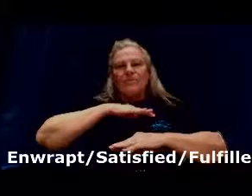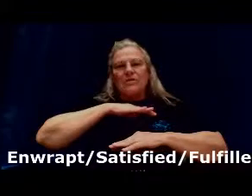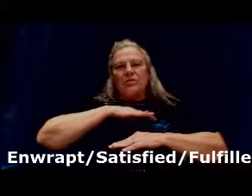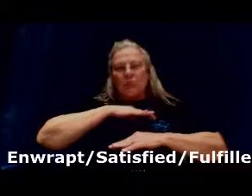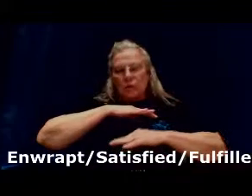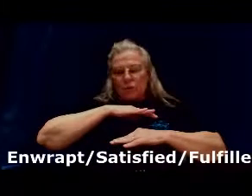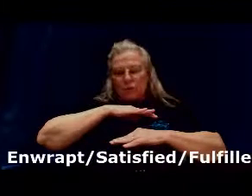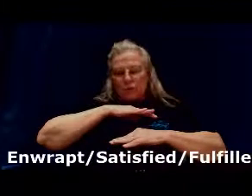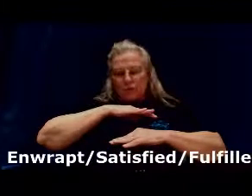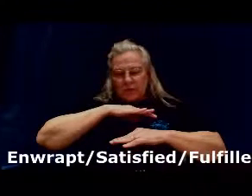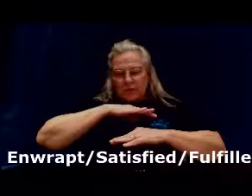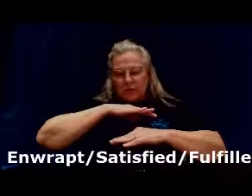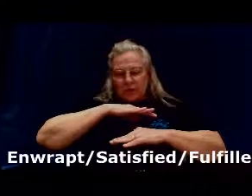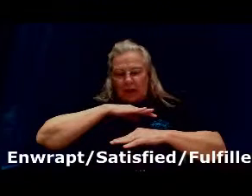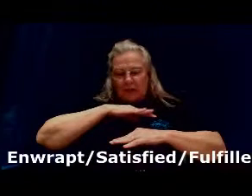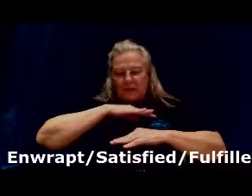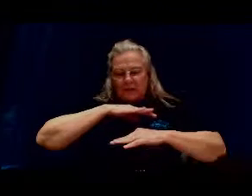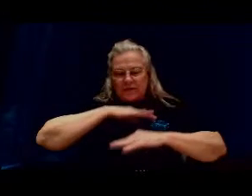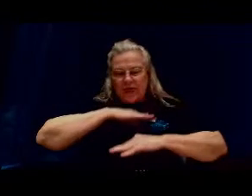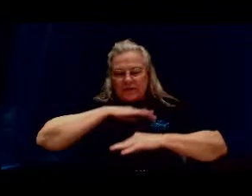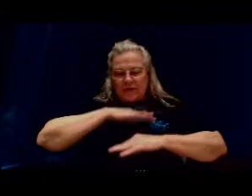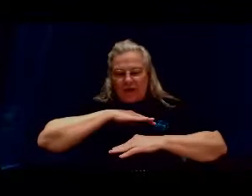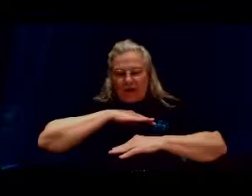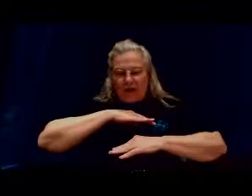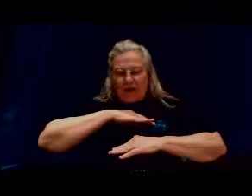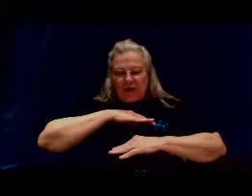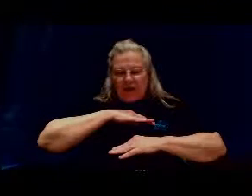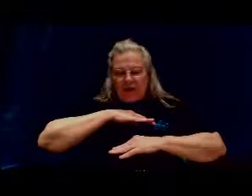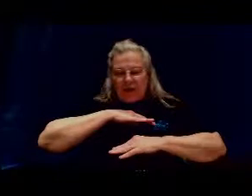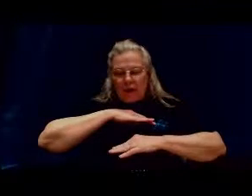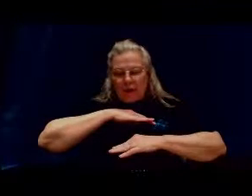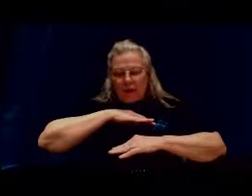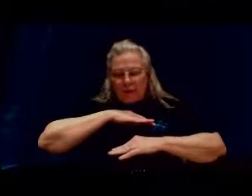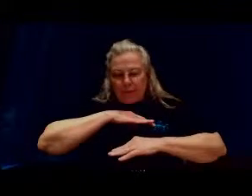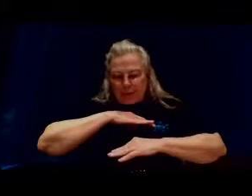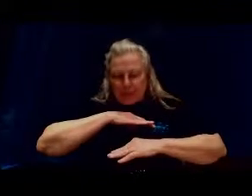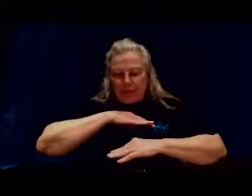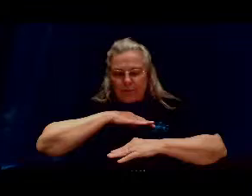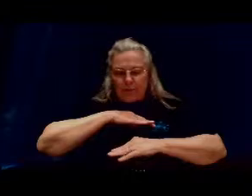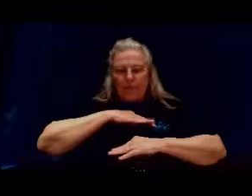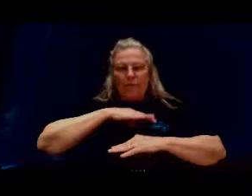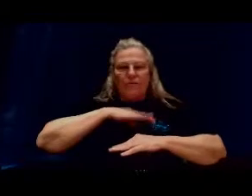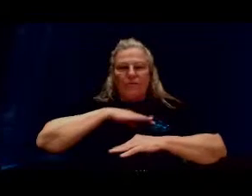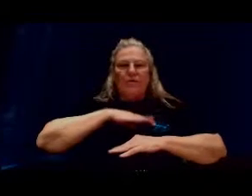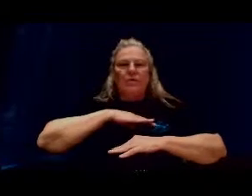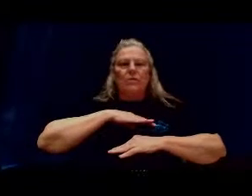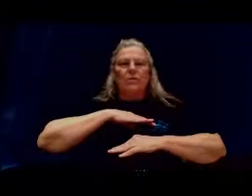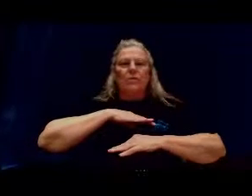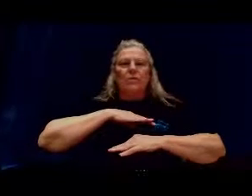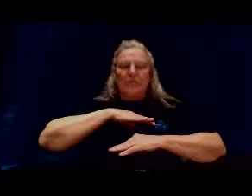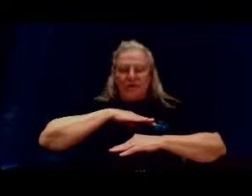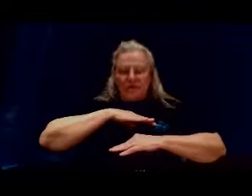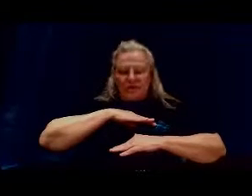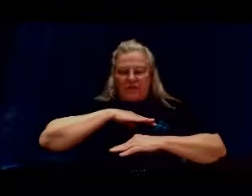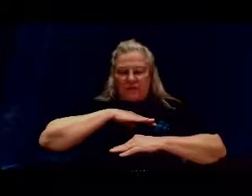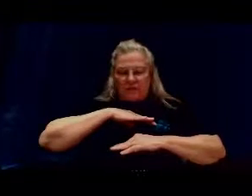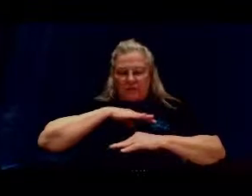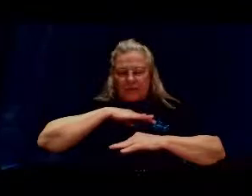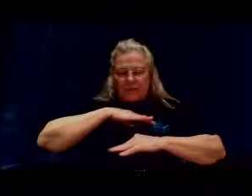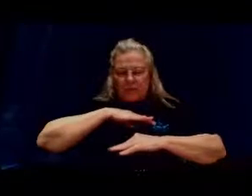So you could use the satisfied here, or complete, but fulfilled or satisfied is the